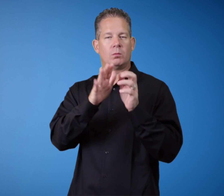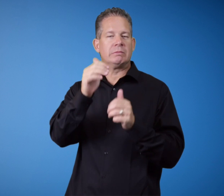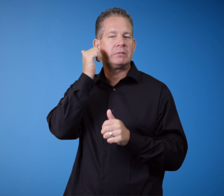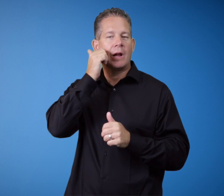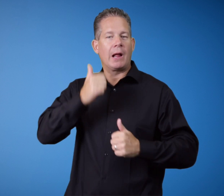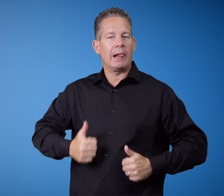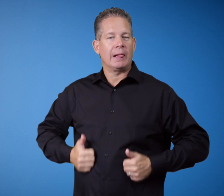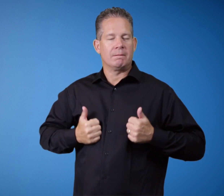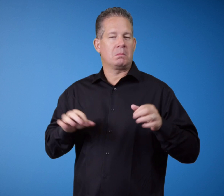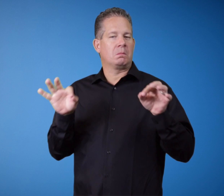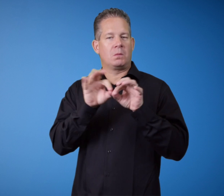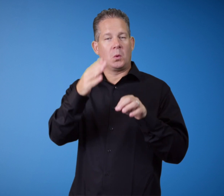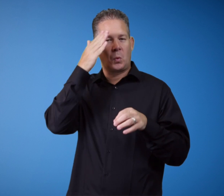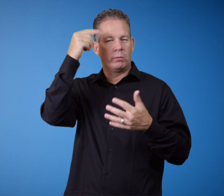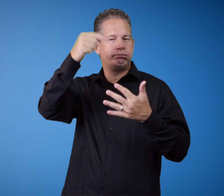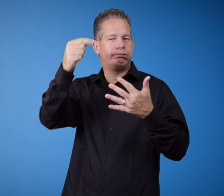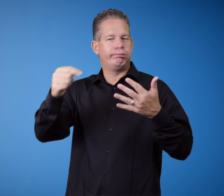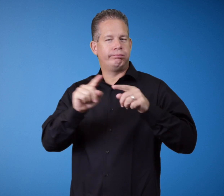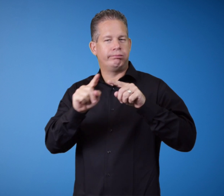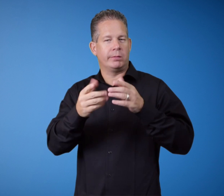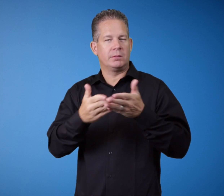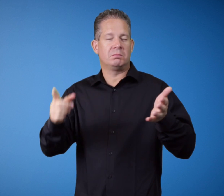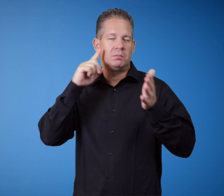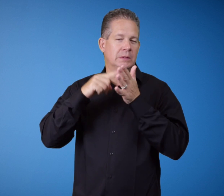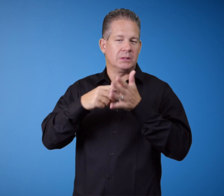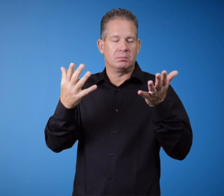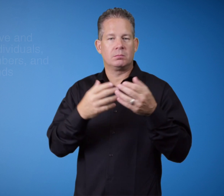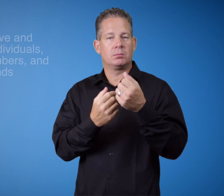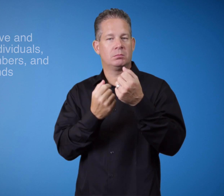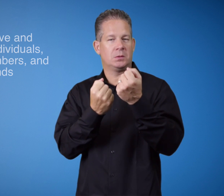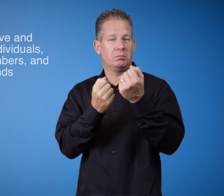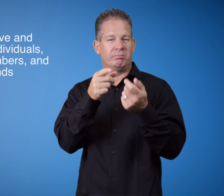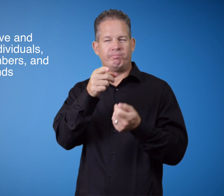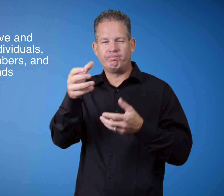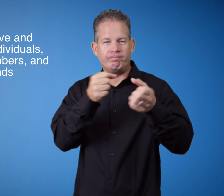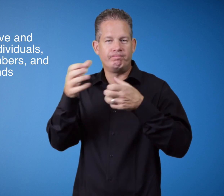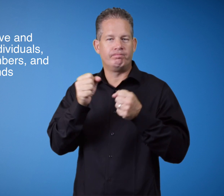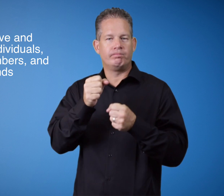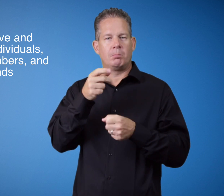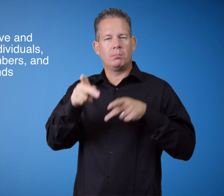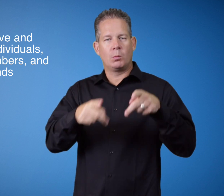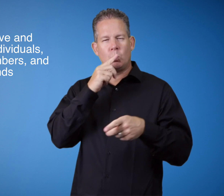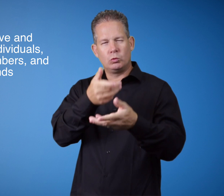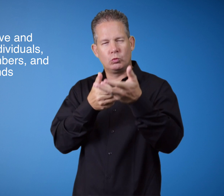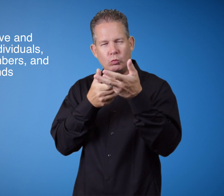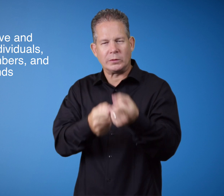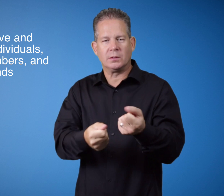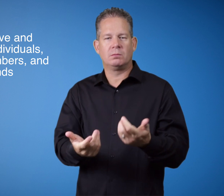There are several important things regarding daily living. For example, you should have those in your life that you